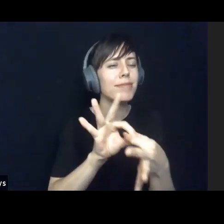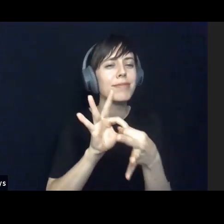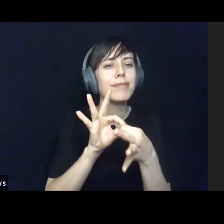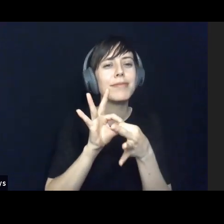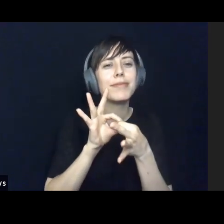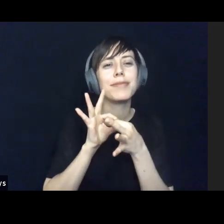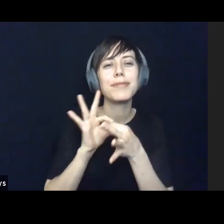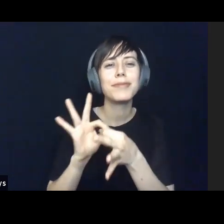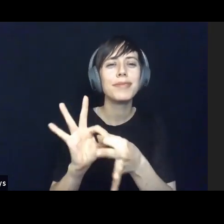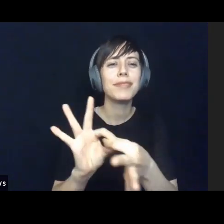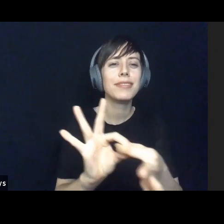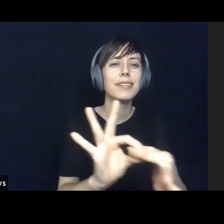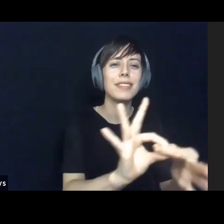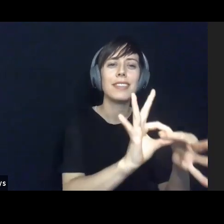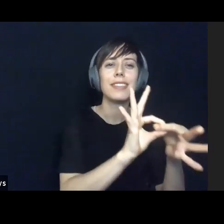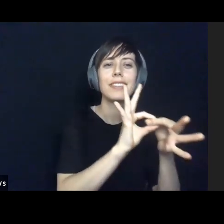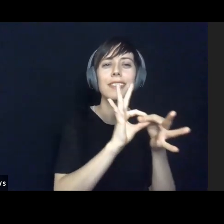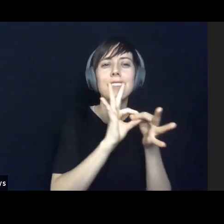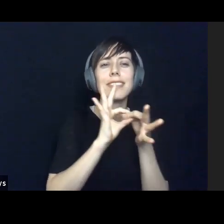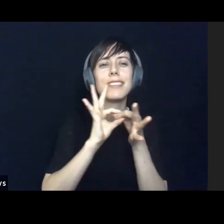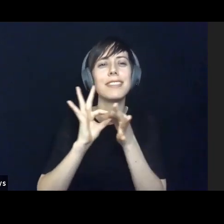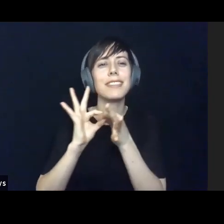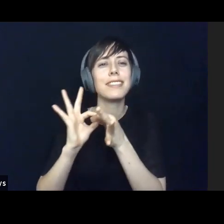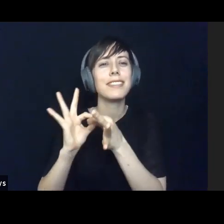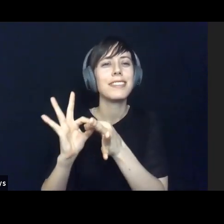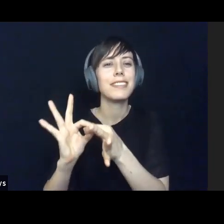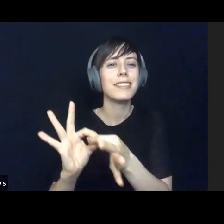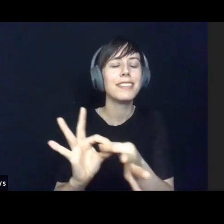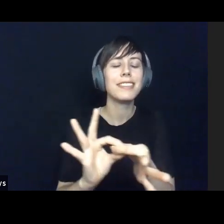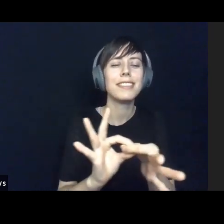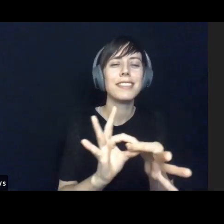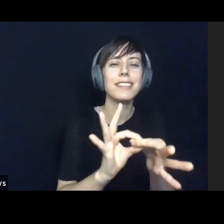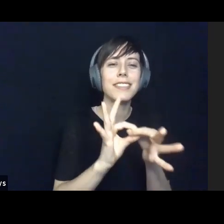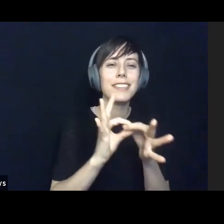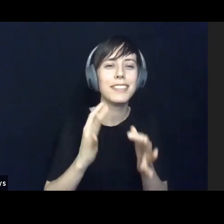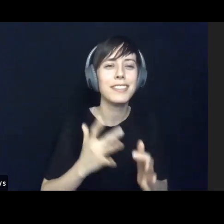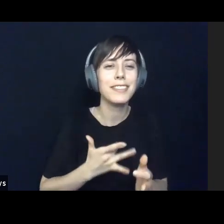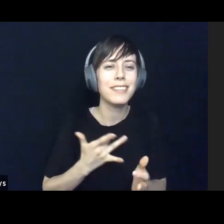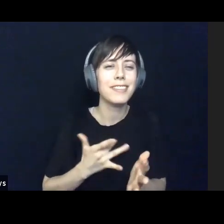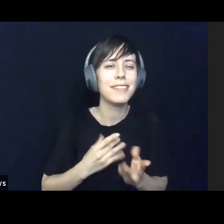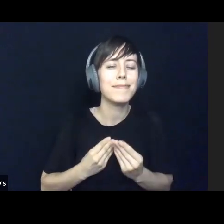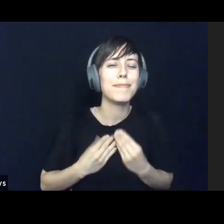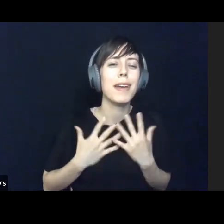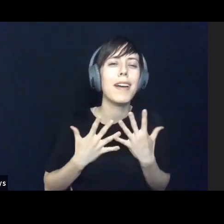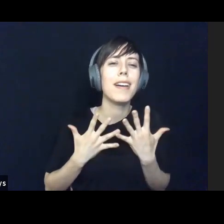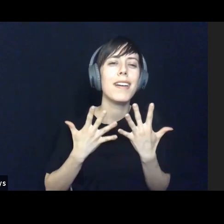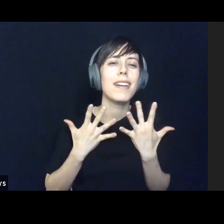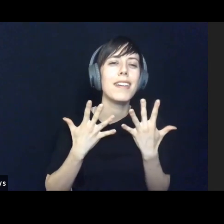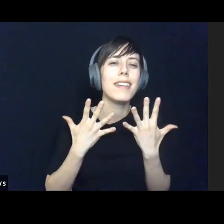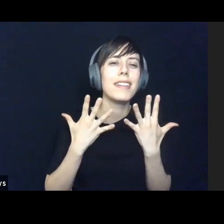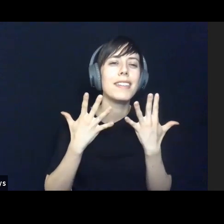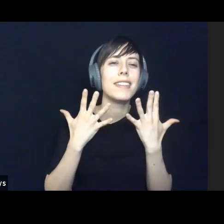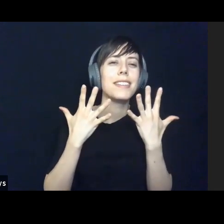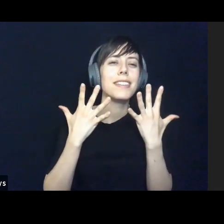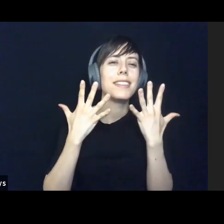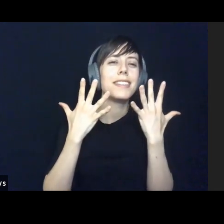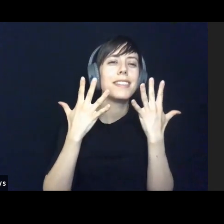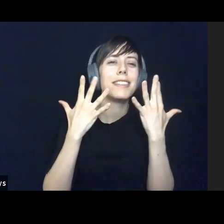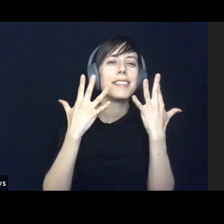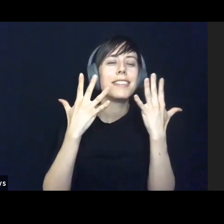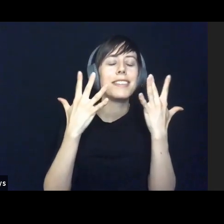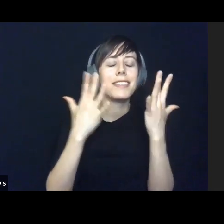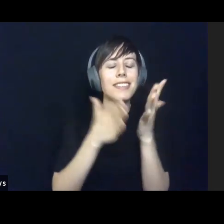shade. The water's colder, the heat of life fades.